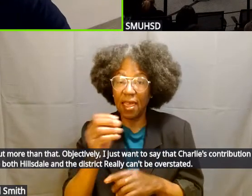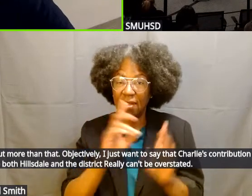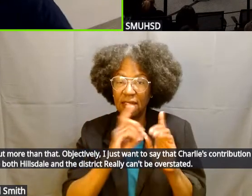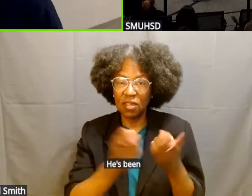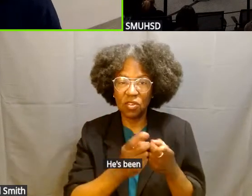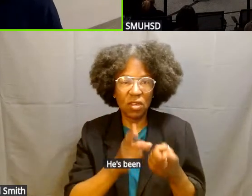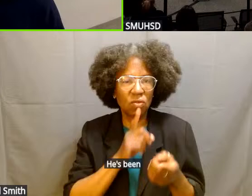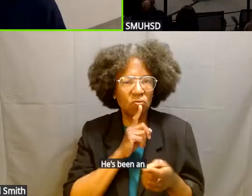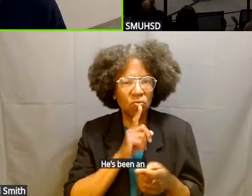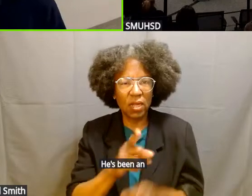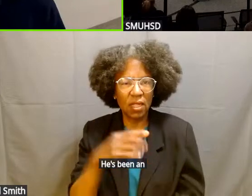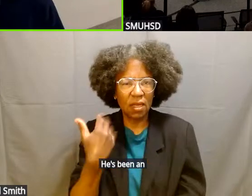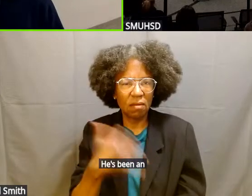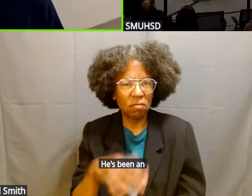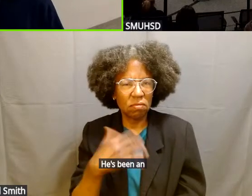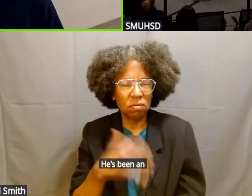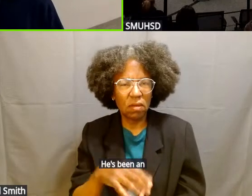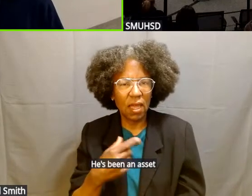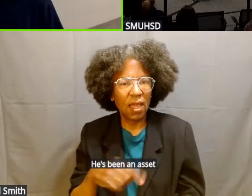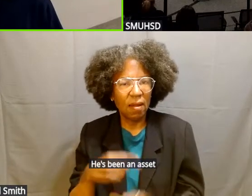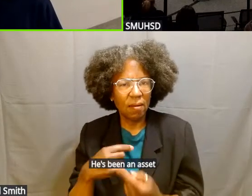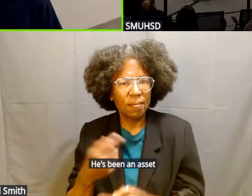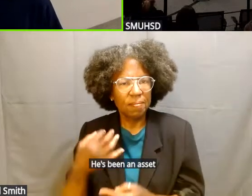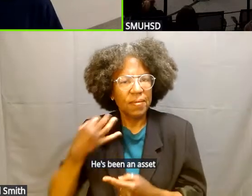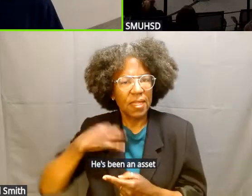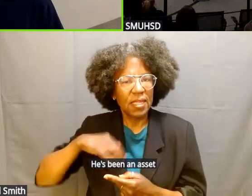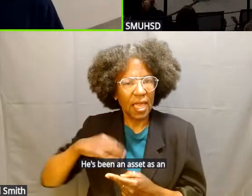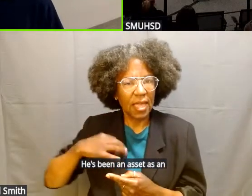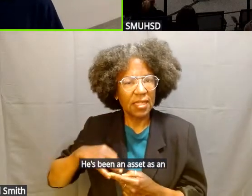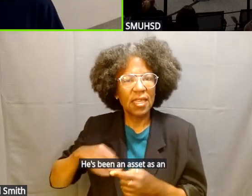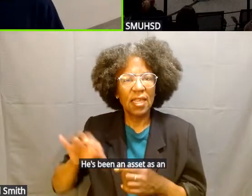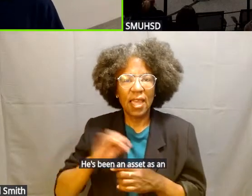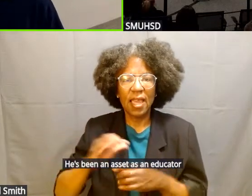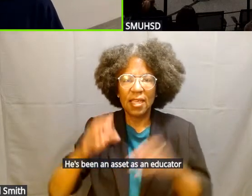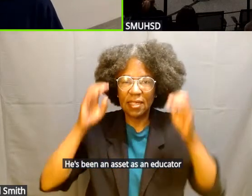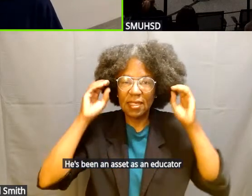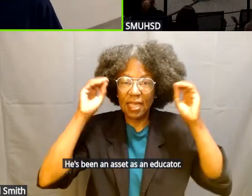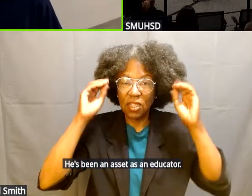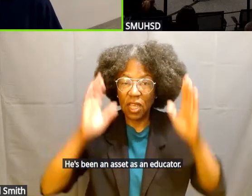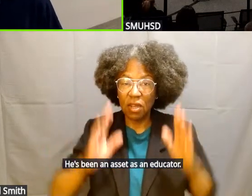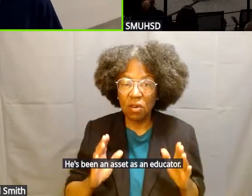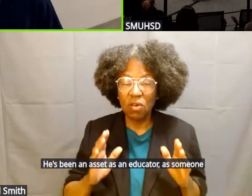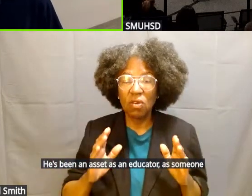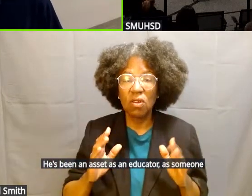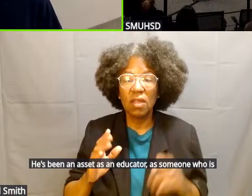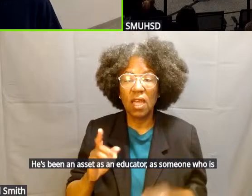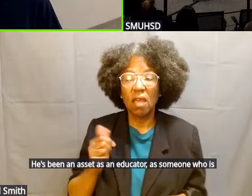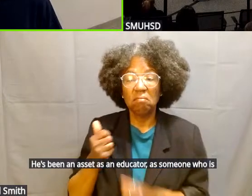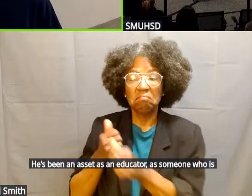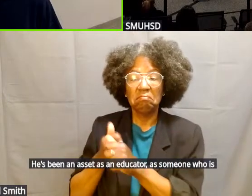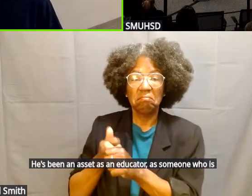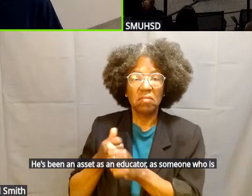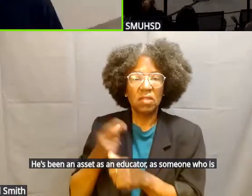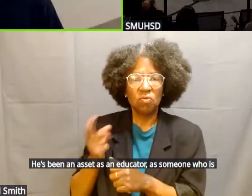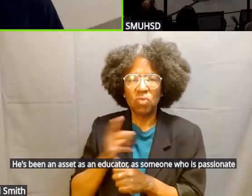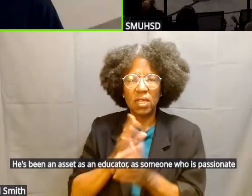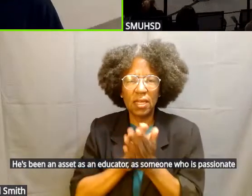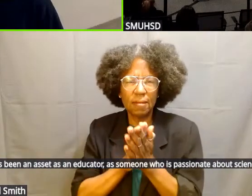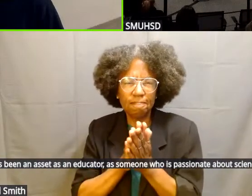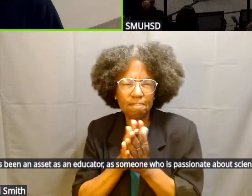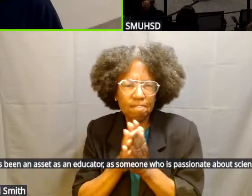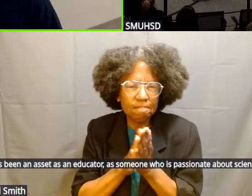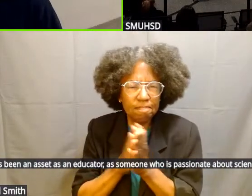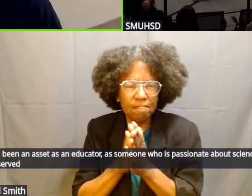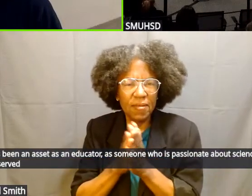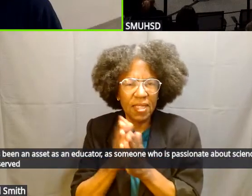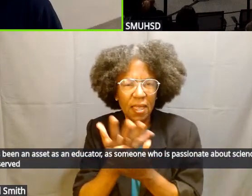asset as an educator, as someone who is passionate about science. He served as the